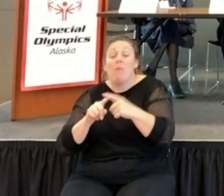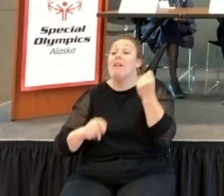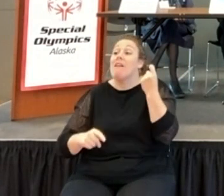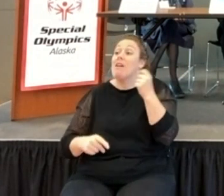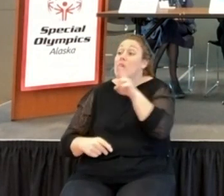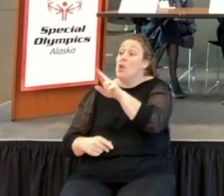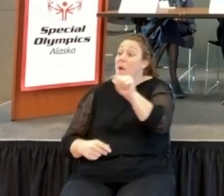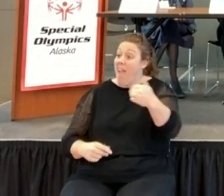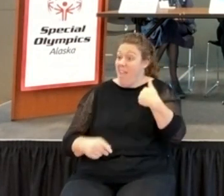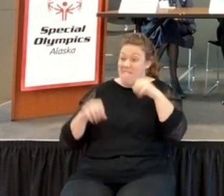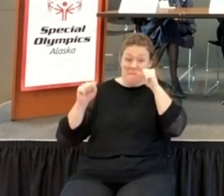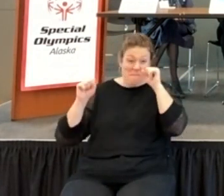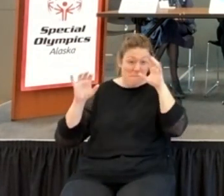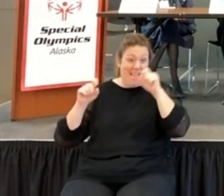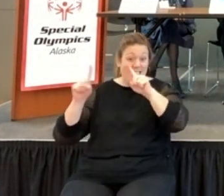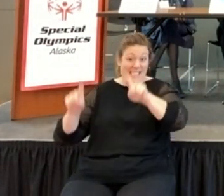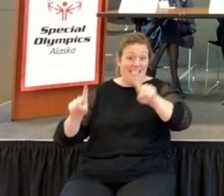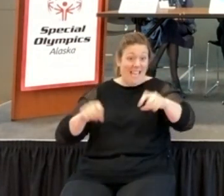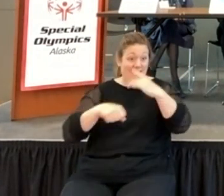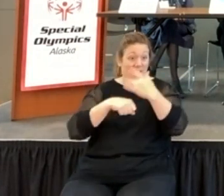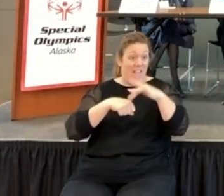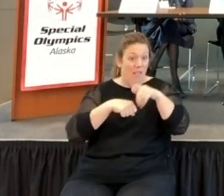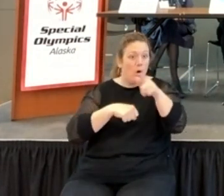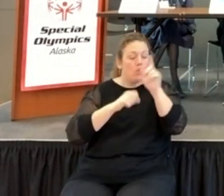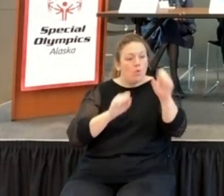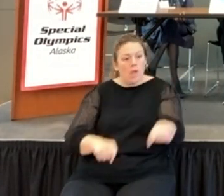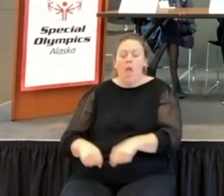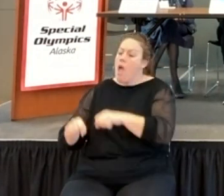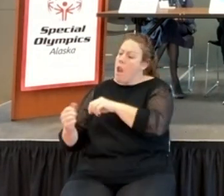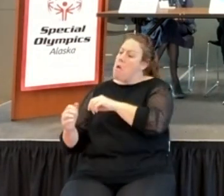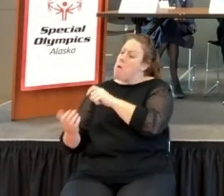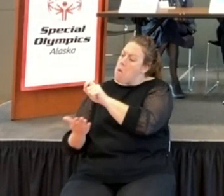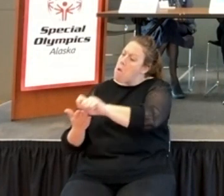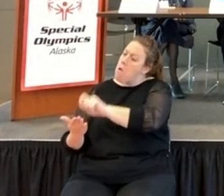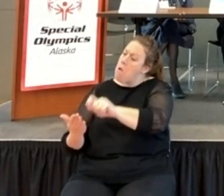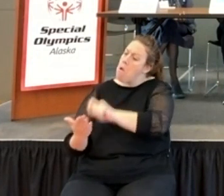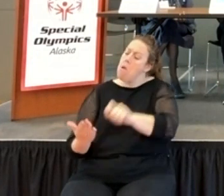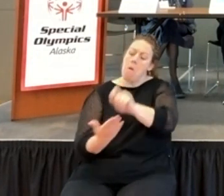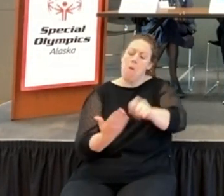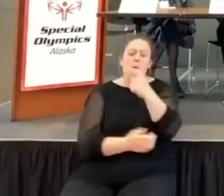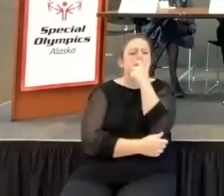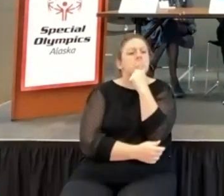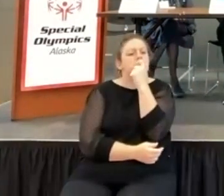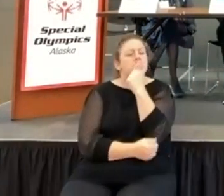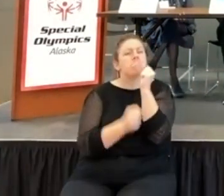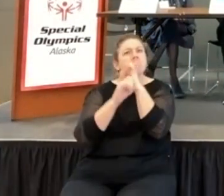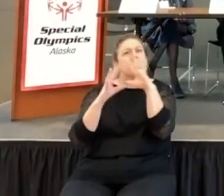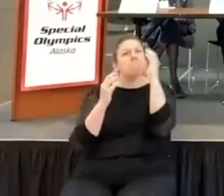amazing tests you can take that can help you kind of figure out what your interests are, what